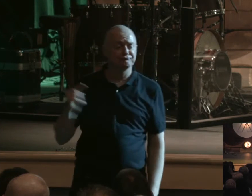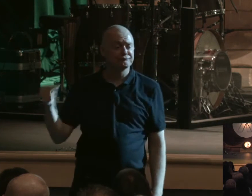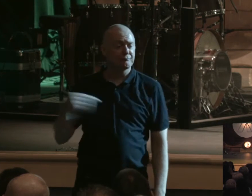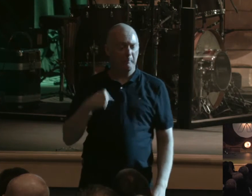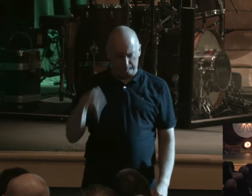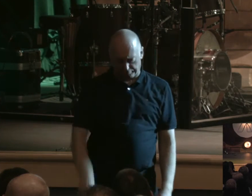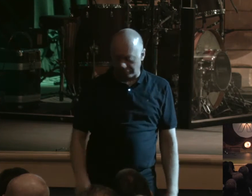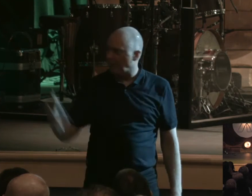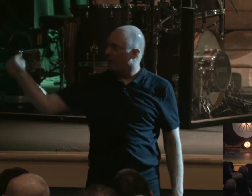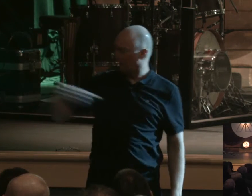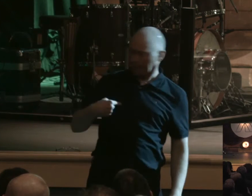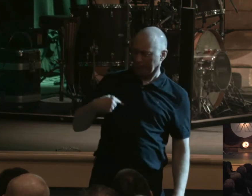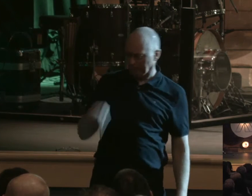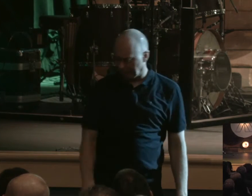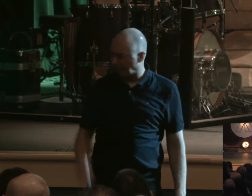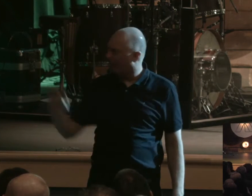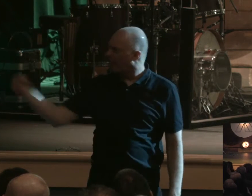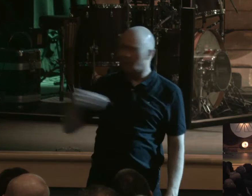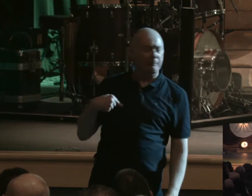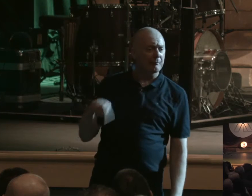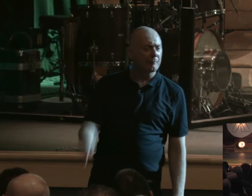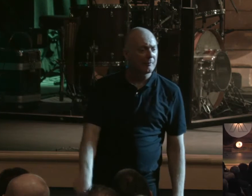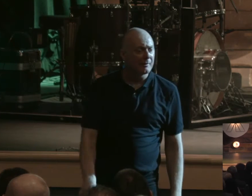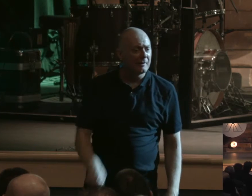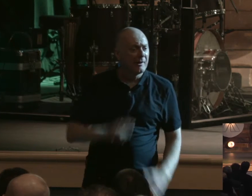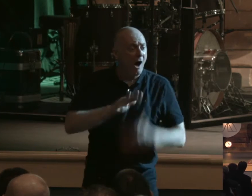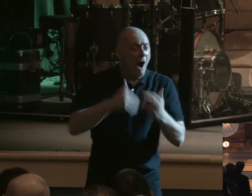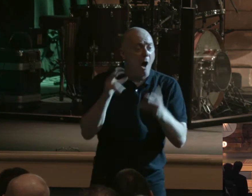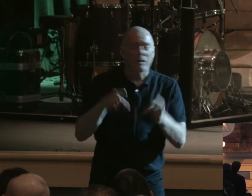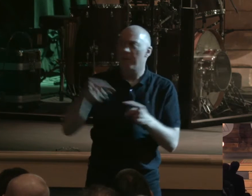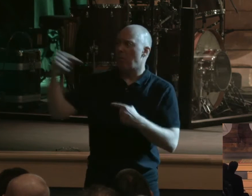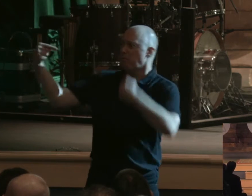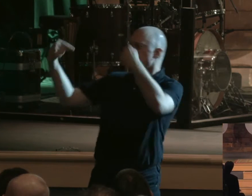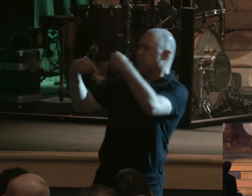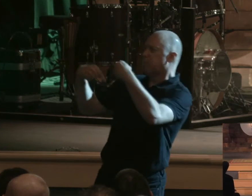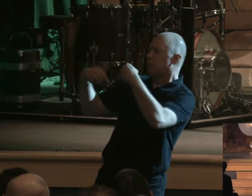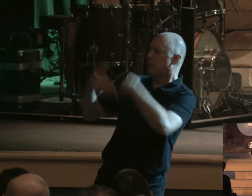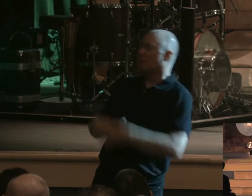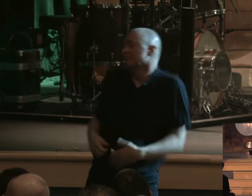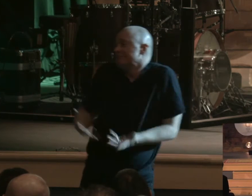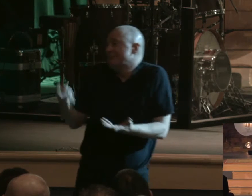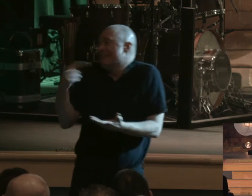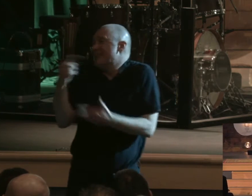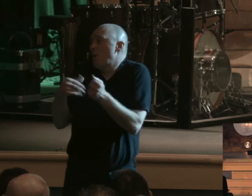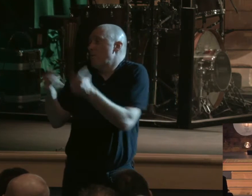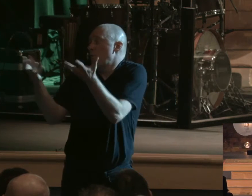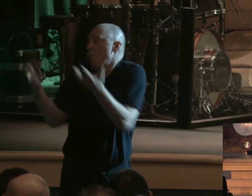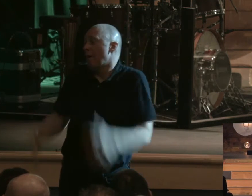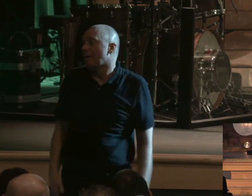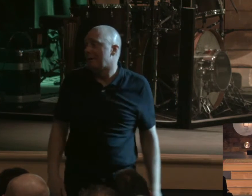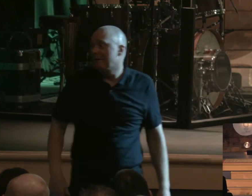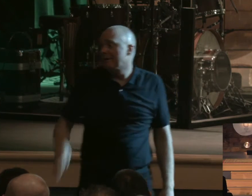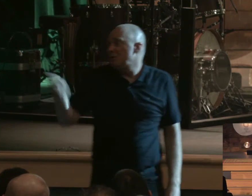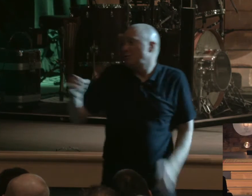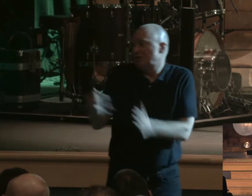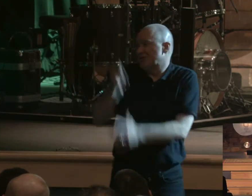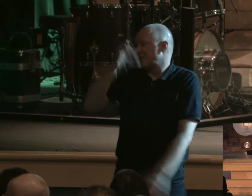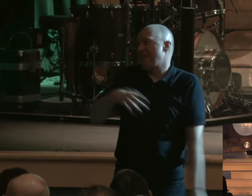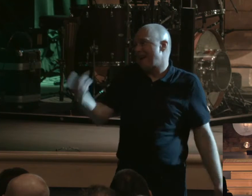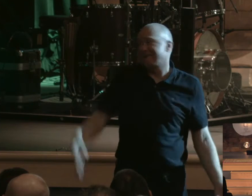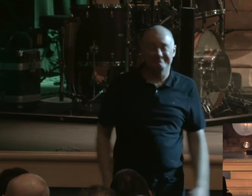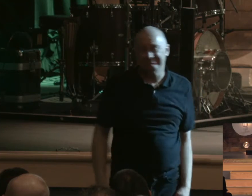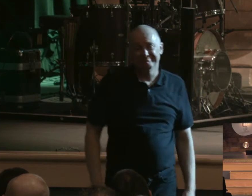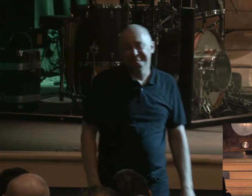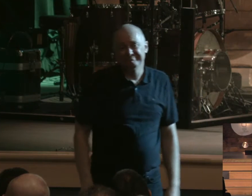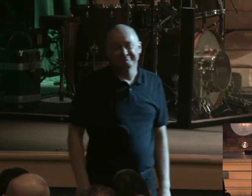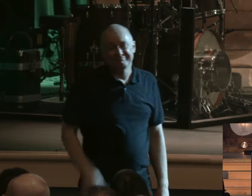plowing, his motivation plows away all the people that would hurt. He's like, hey, you can say what you want, but you're just a man, okay? You're just a man.